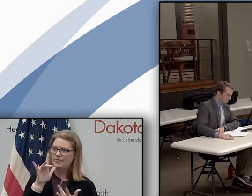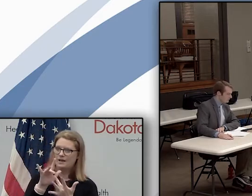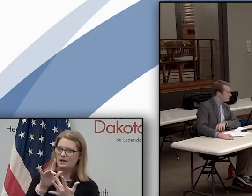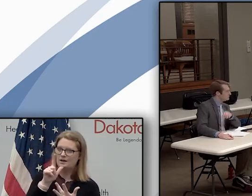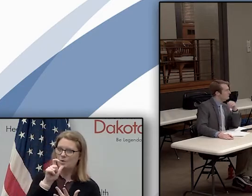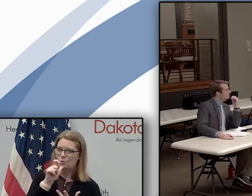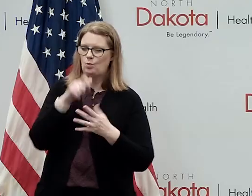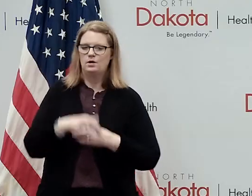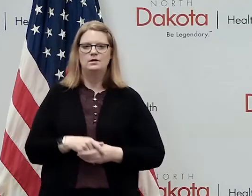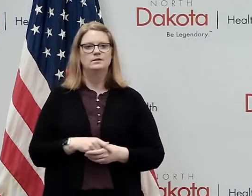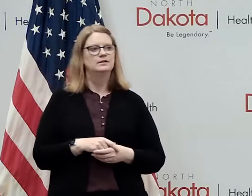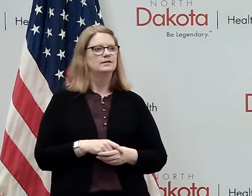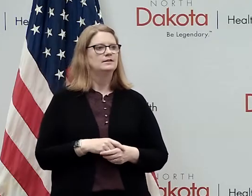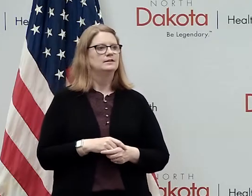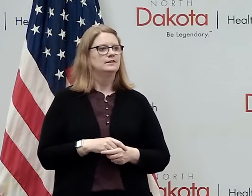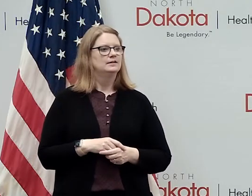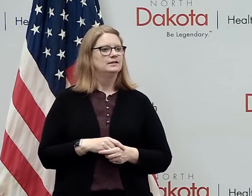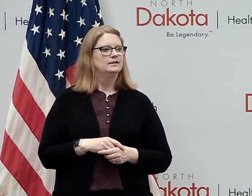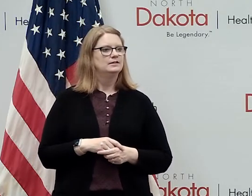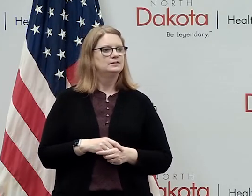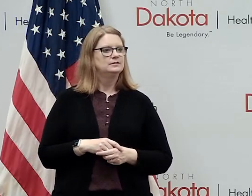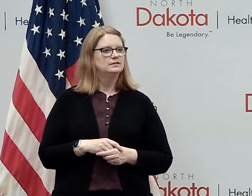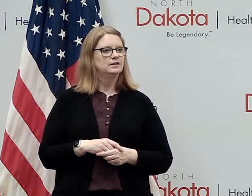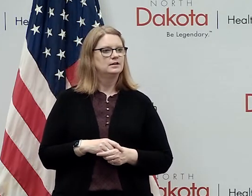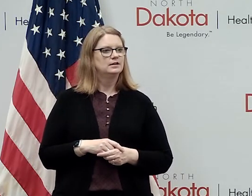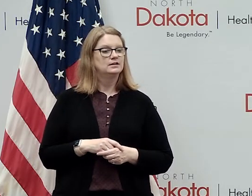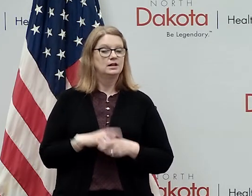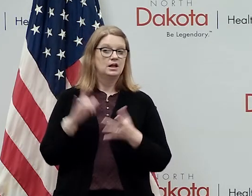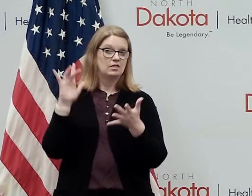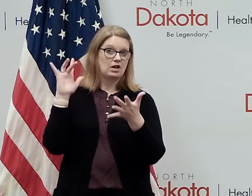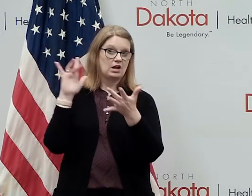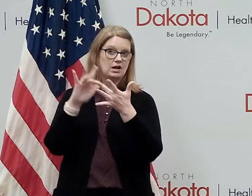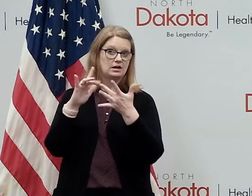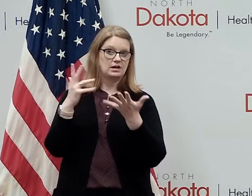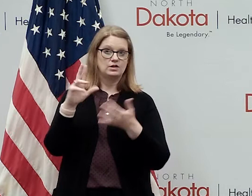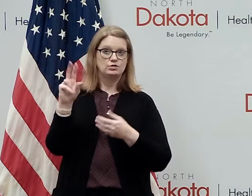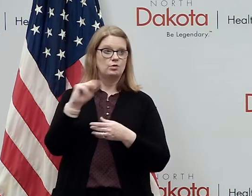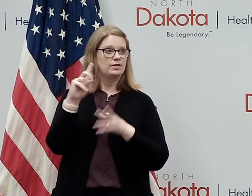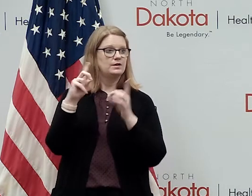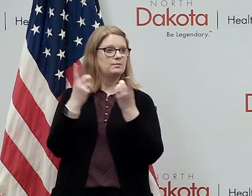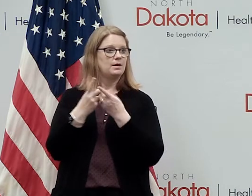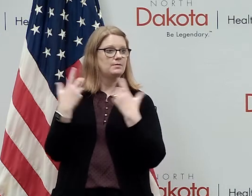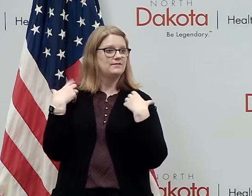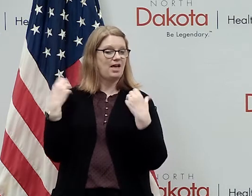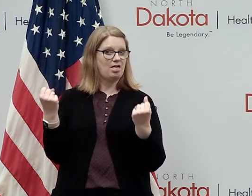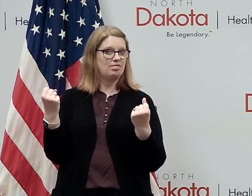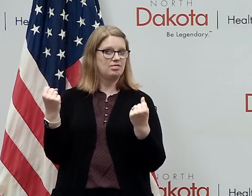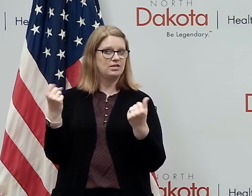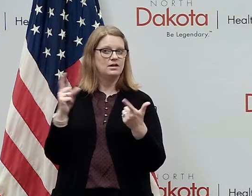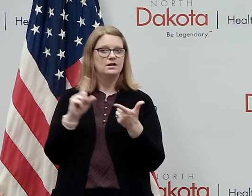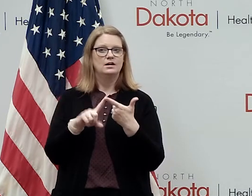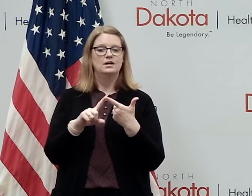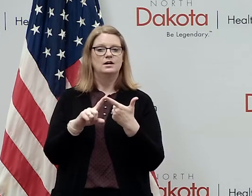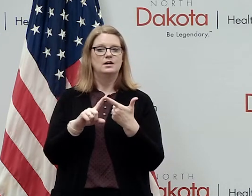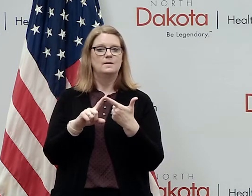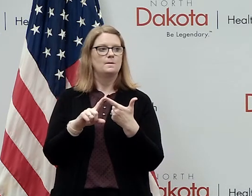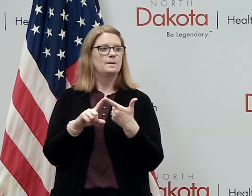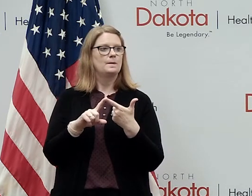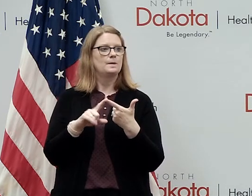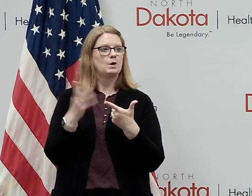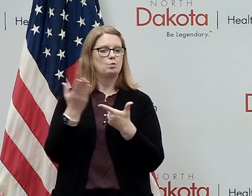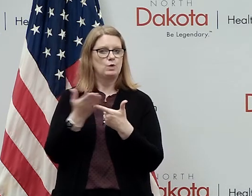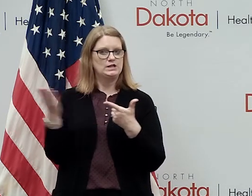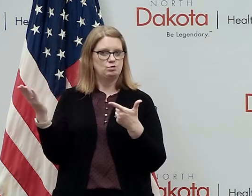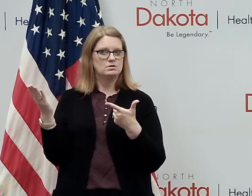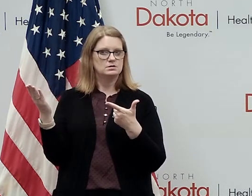contact? You can contact the North Dakota Department of Health, and right now we've got